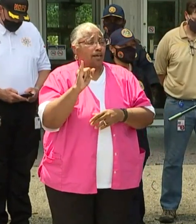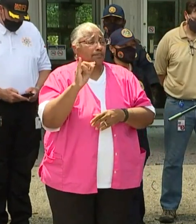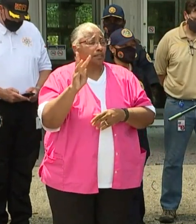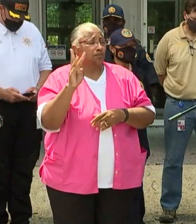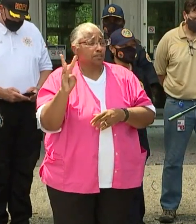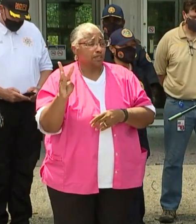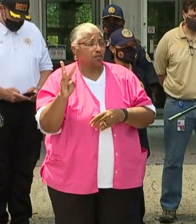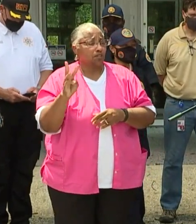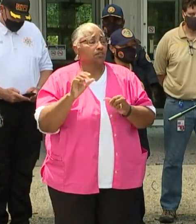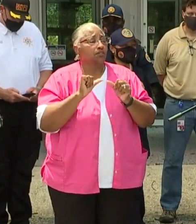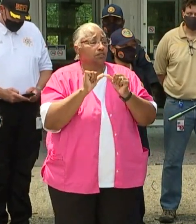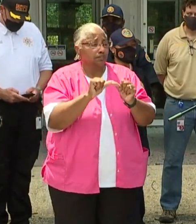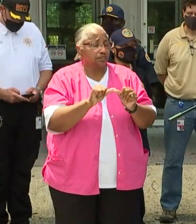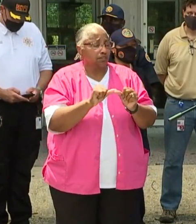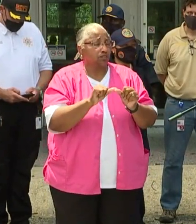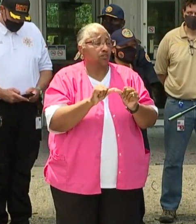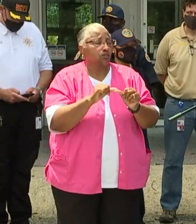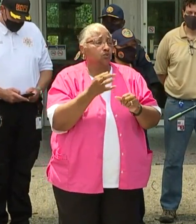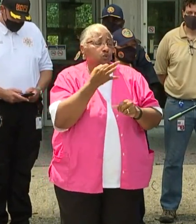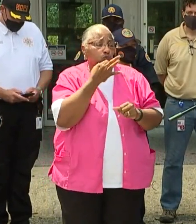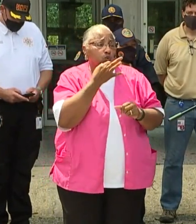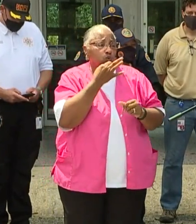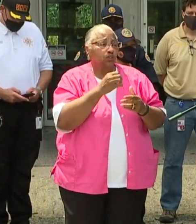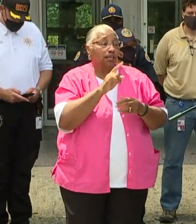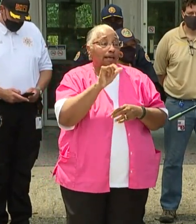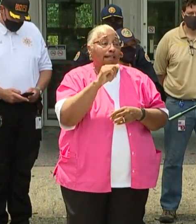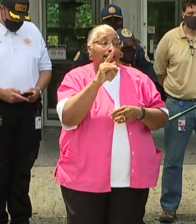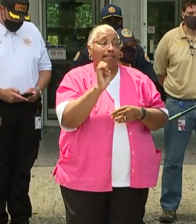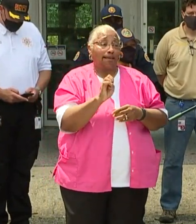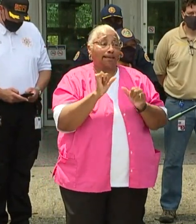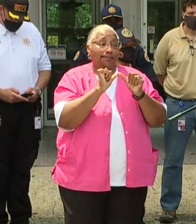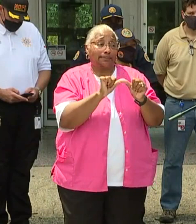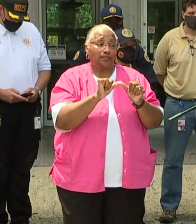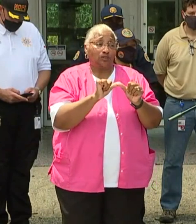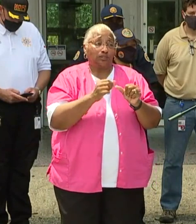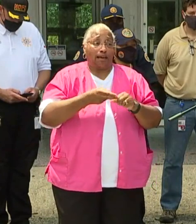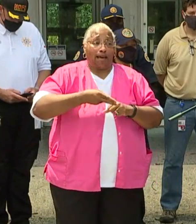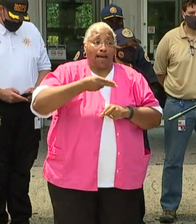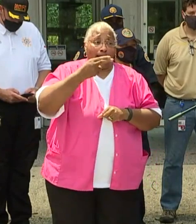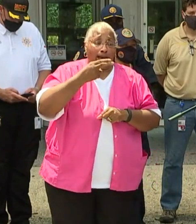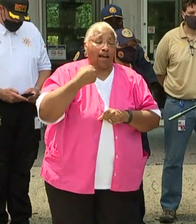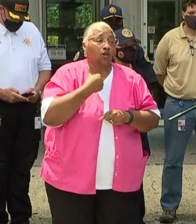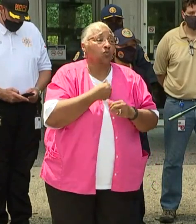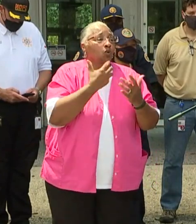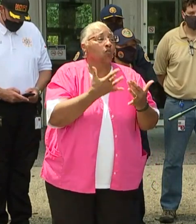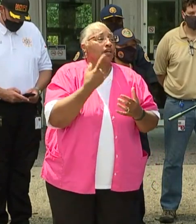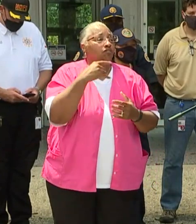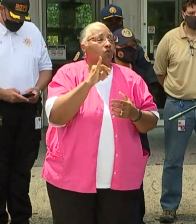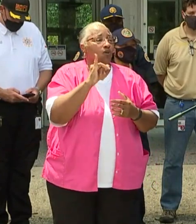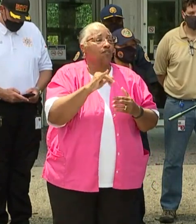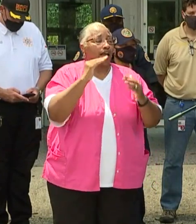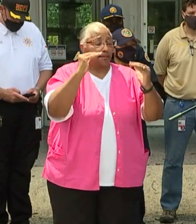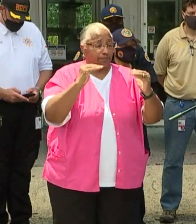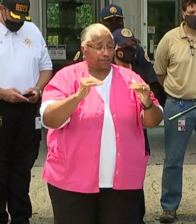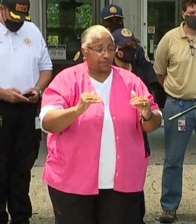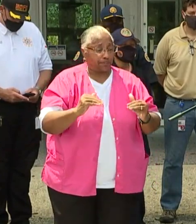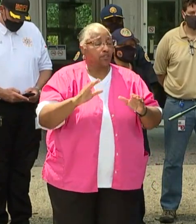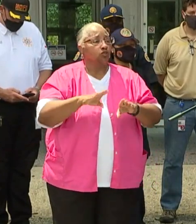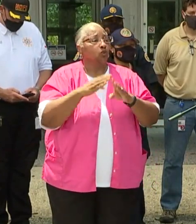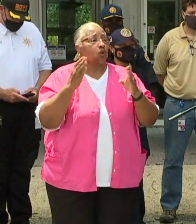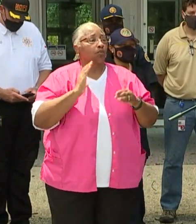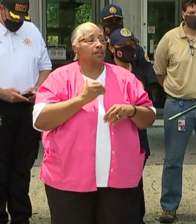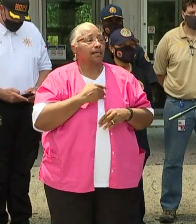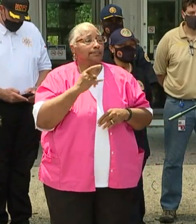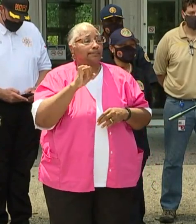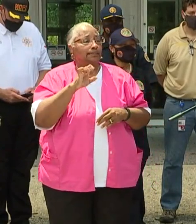to resume soon. The lake continues to be high. We're waiting for the lake to drain to open our Seabrook complex structure,